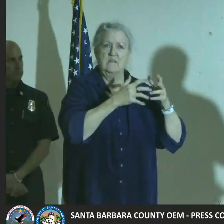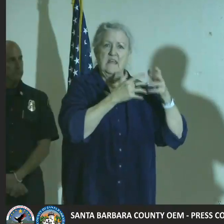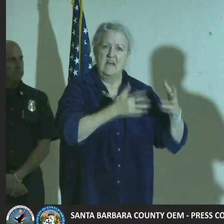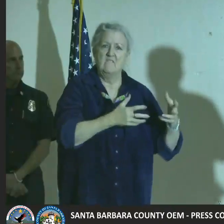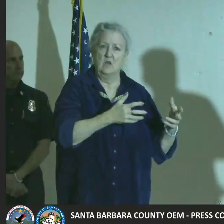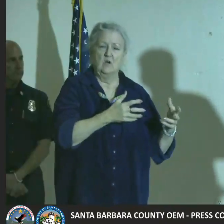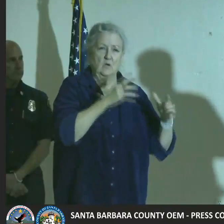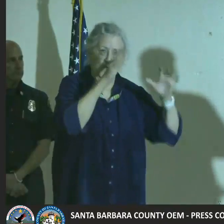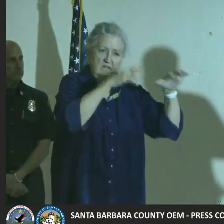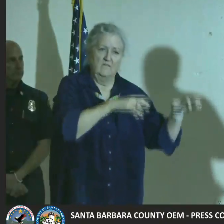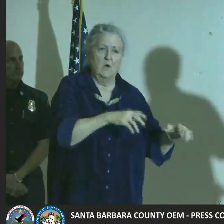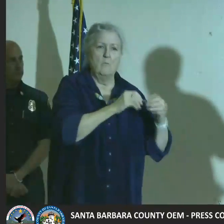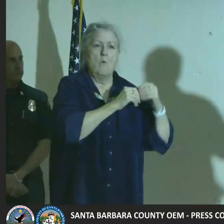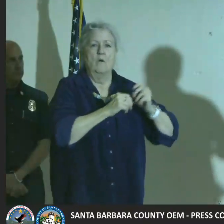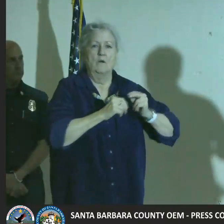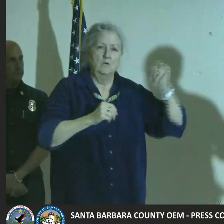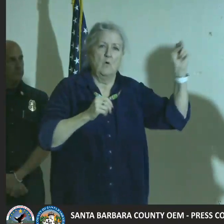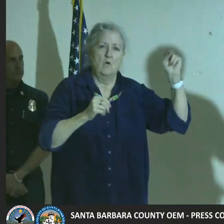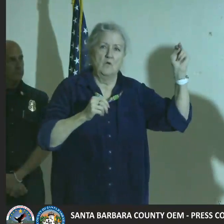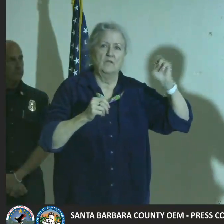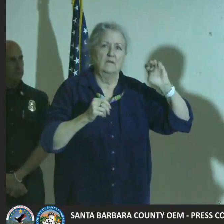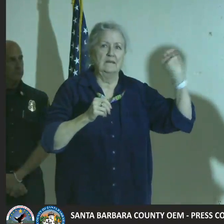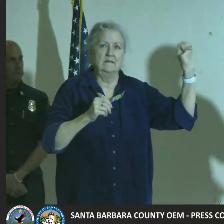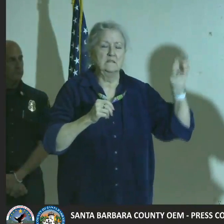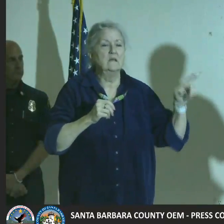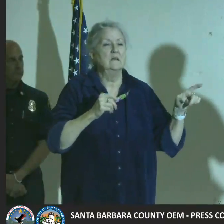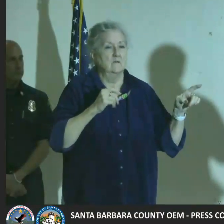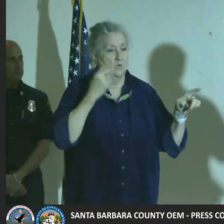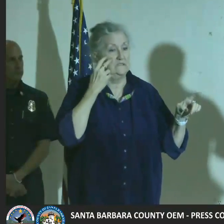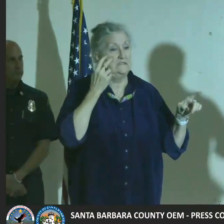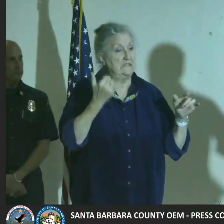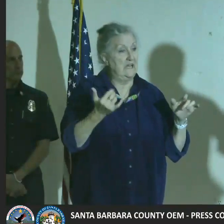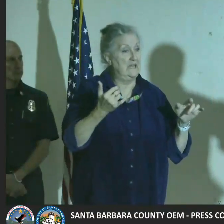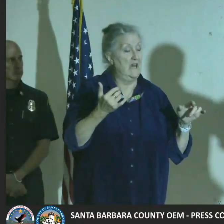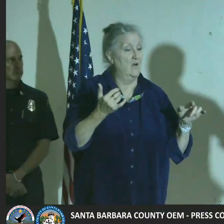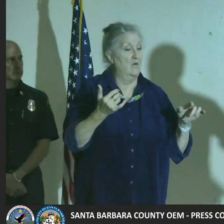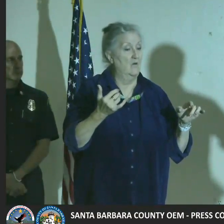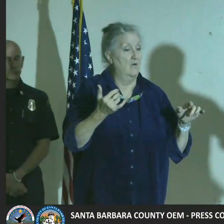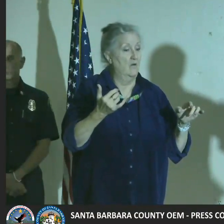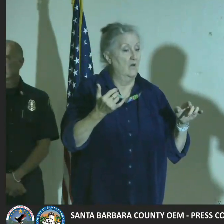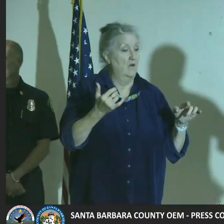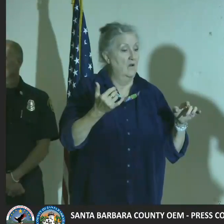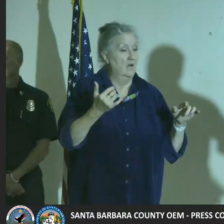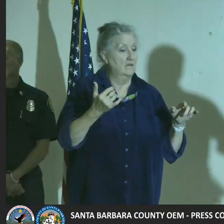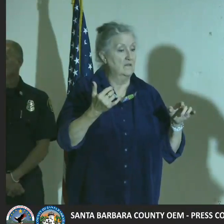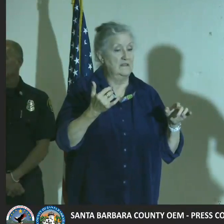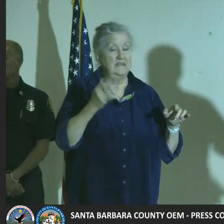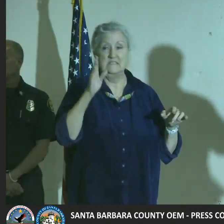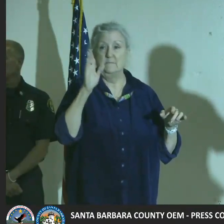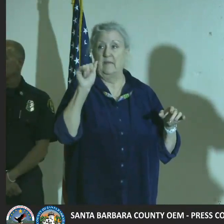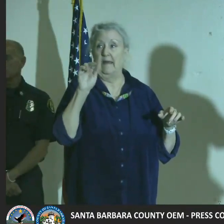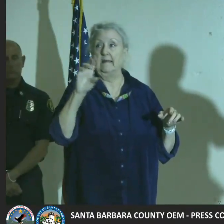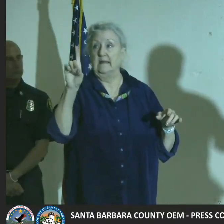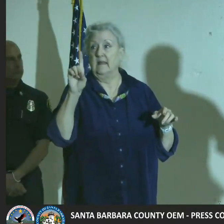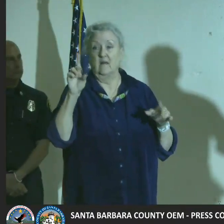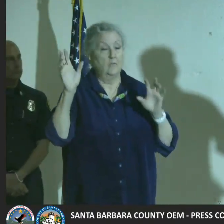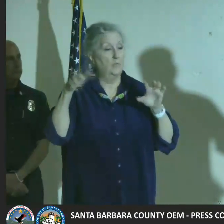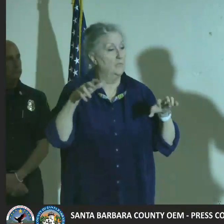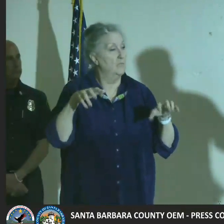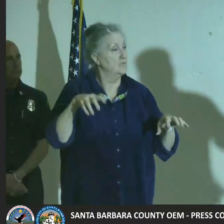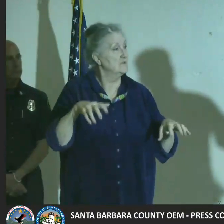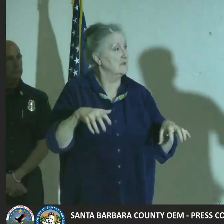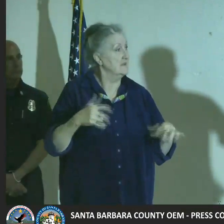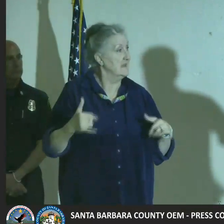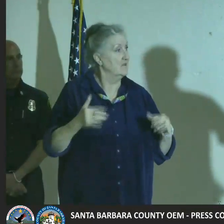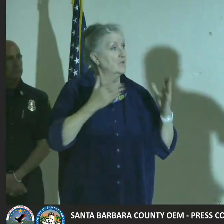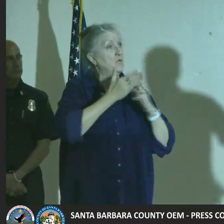was further to the north, and even as we're seeing right now, some of with this band of precipitation that is coming through San Luis